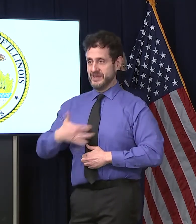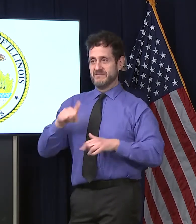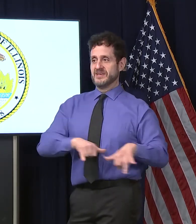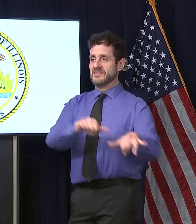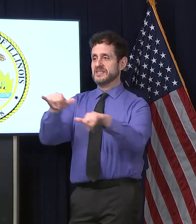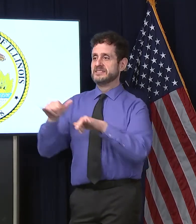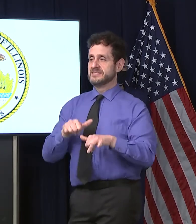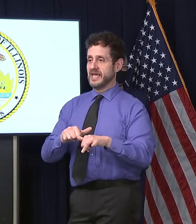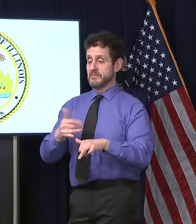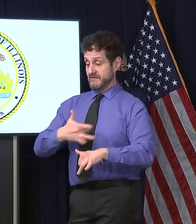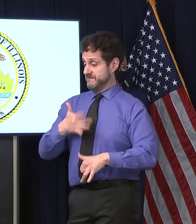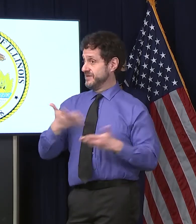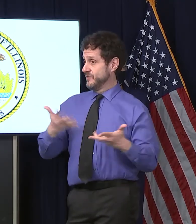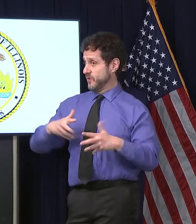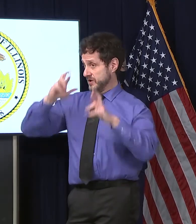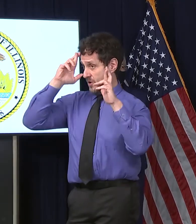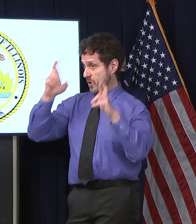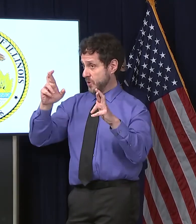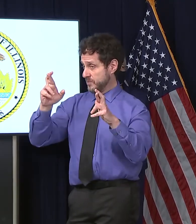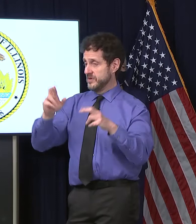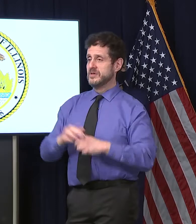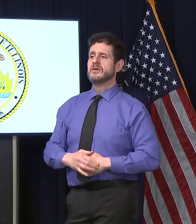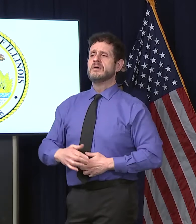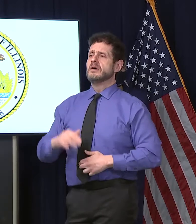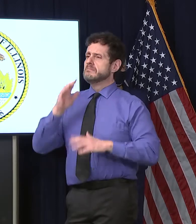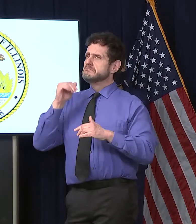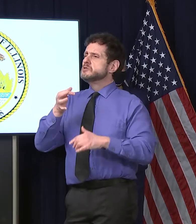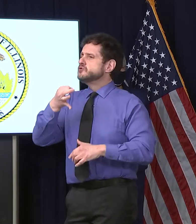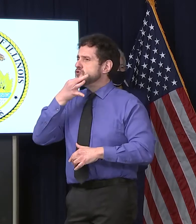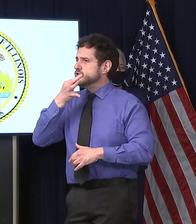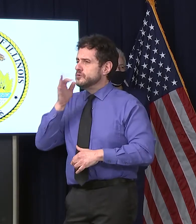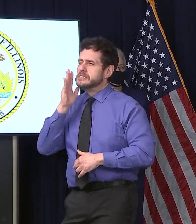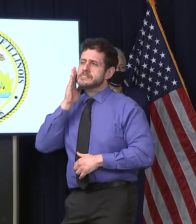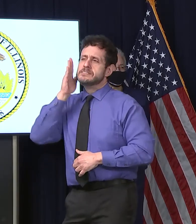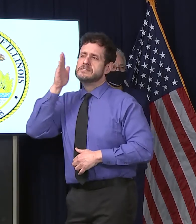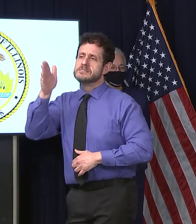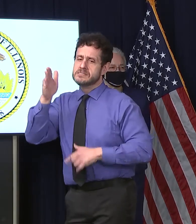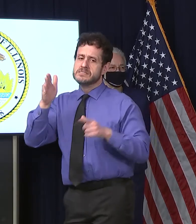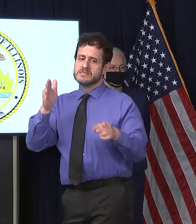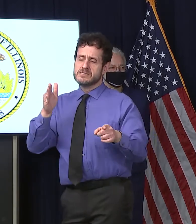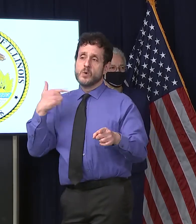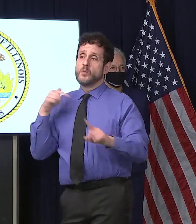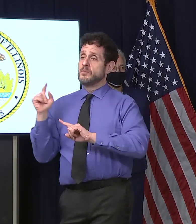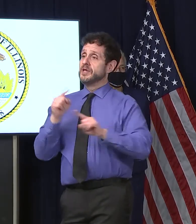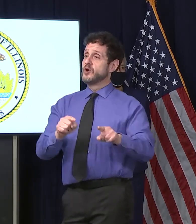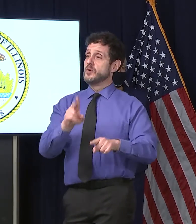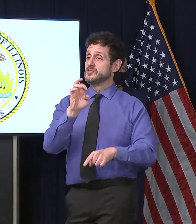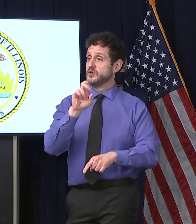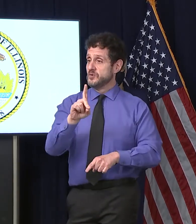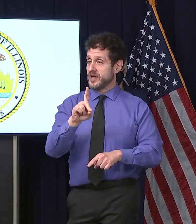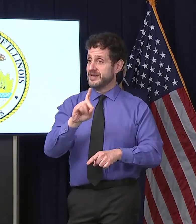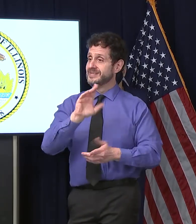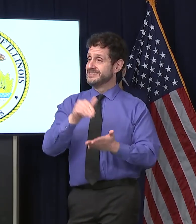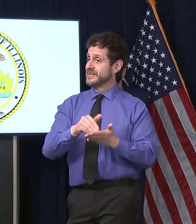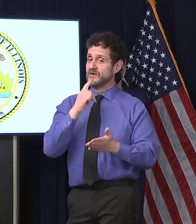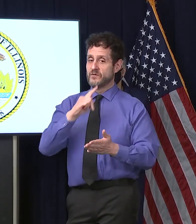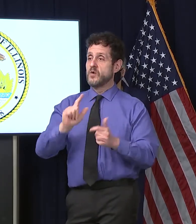better. Someday, not too far from now, we'll be at the United Center, not for a life-saving